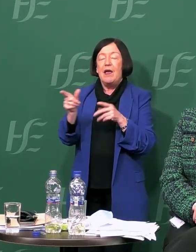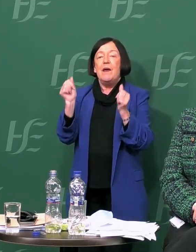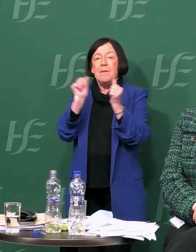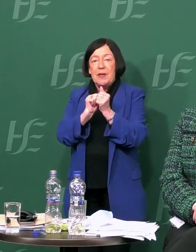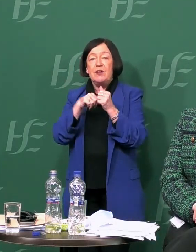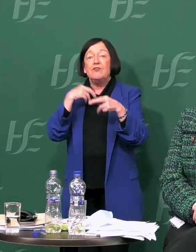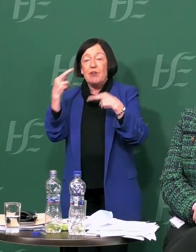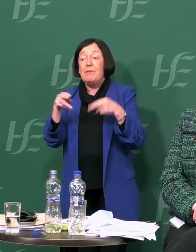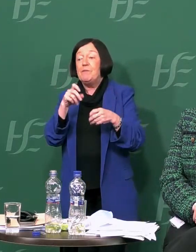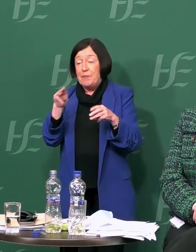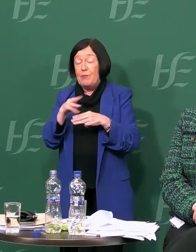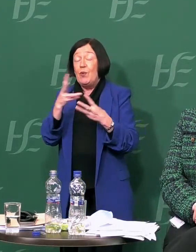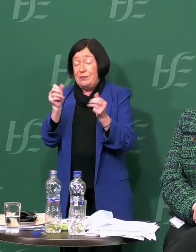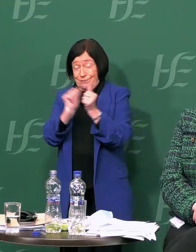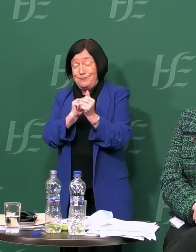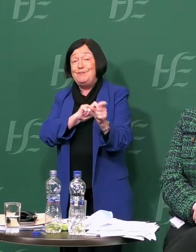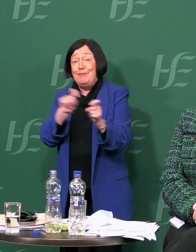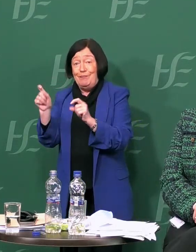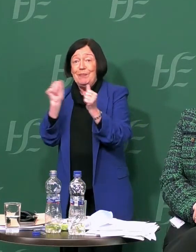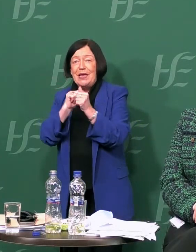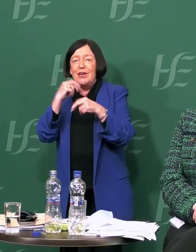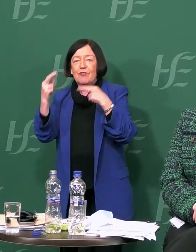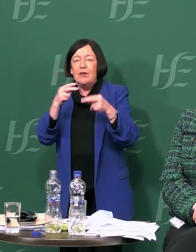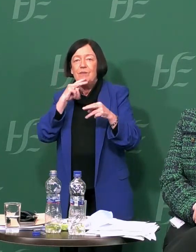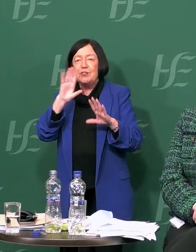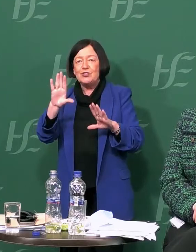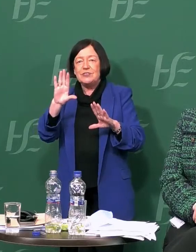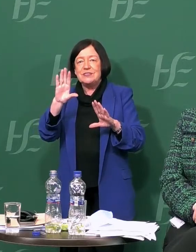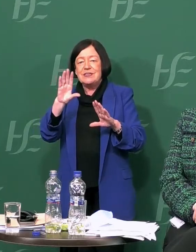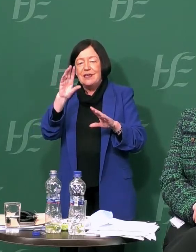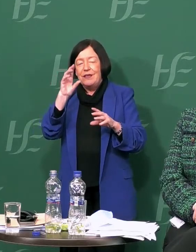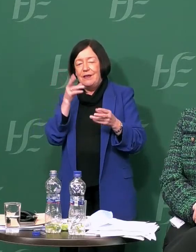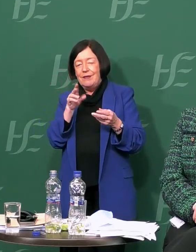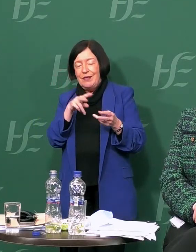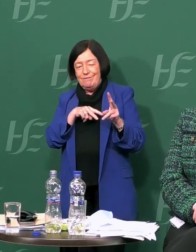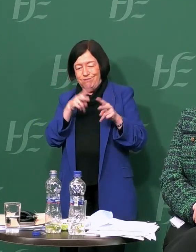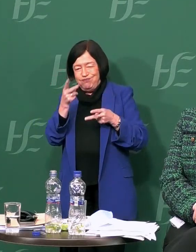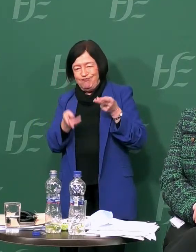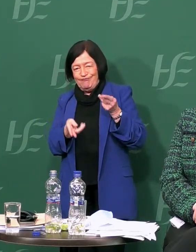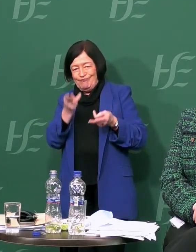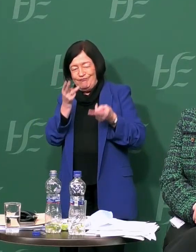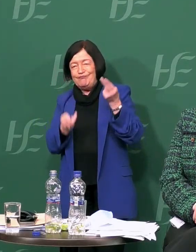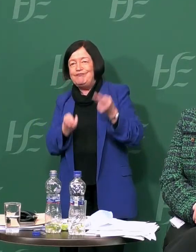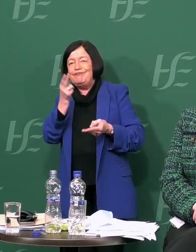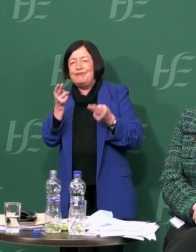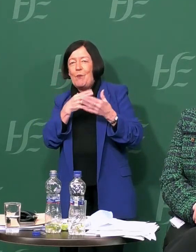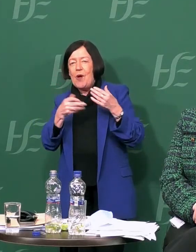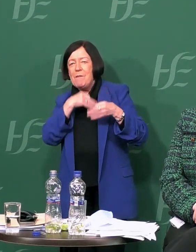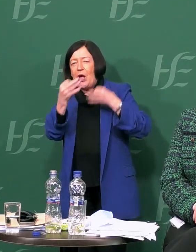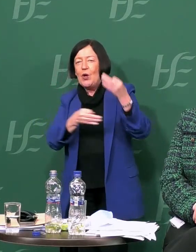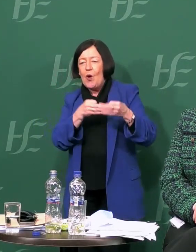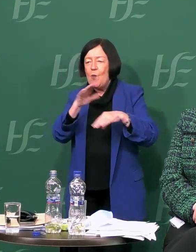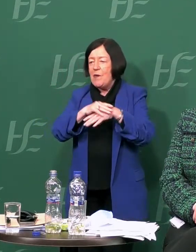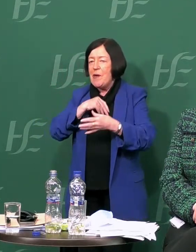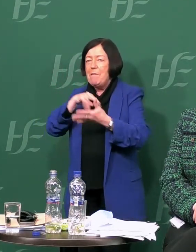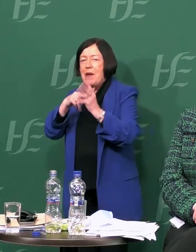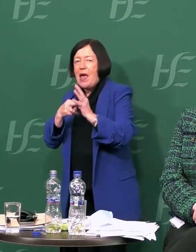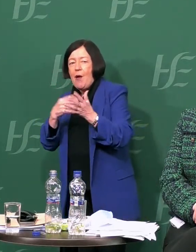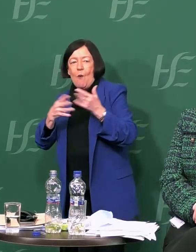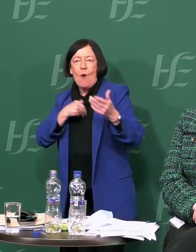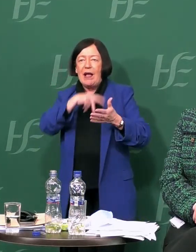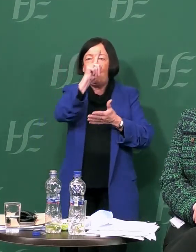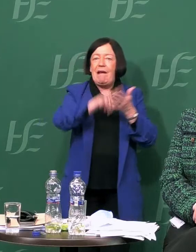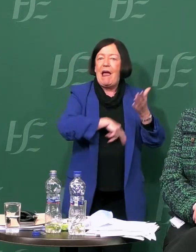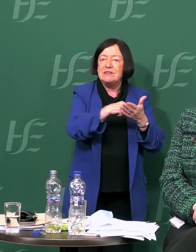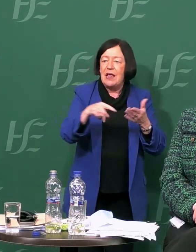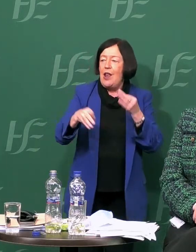and should, and people will meet in restaurants. But just take individual risk assessments. What am I going to? What do I plan to go to? What might I cancel and